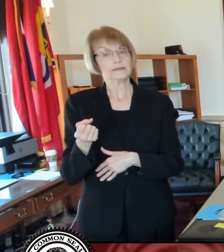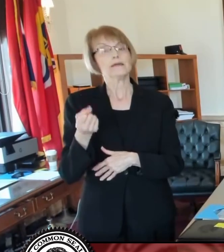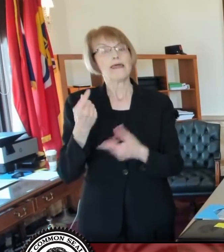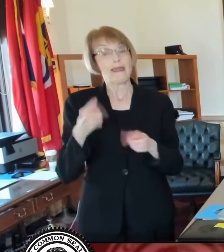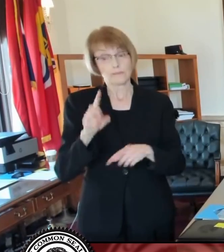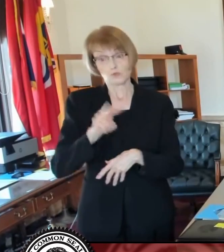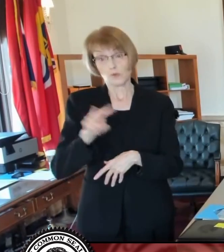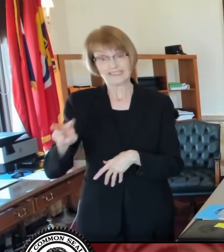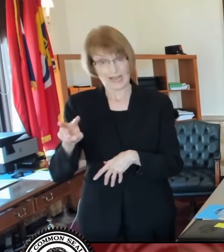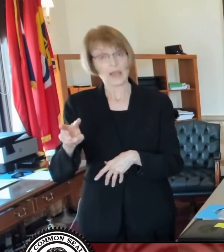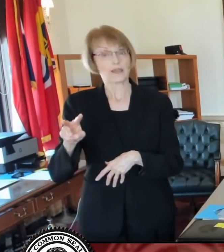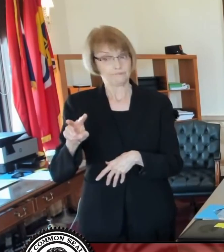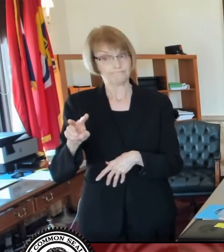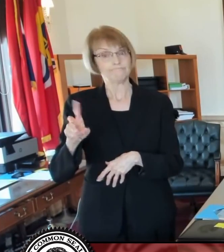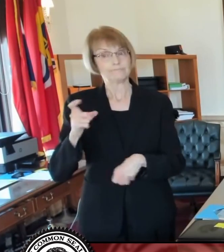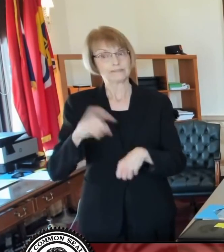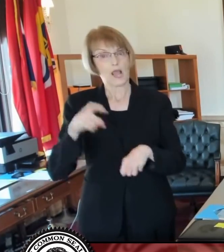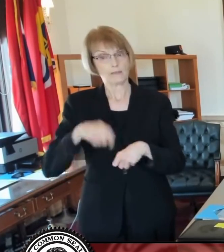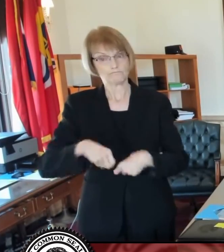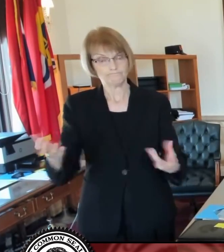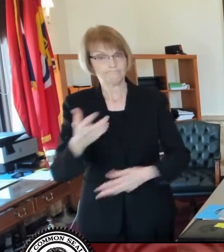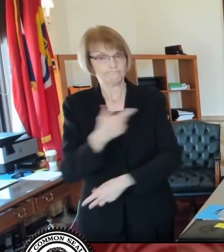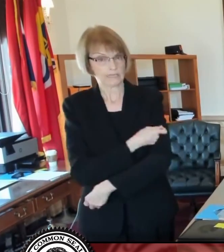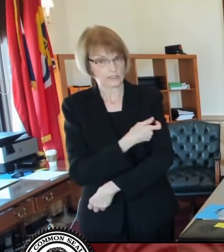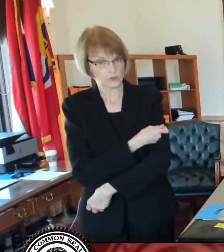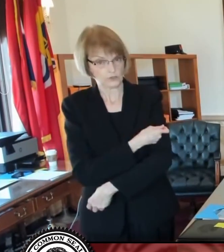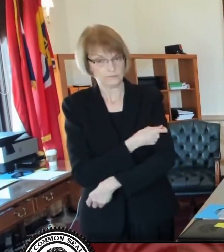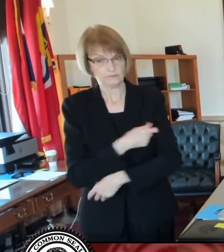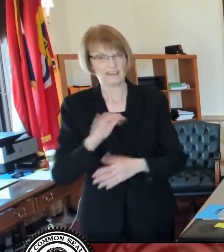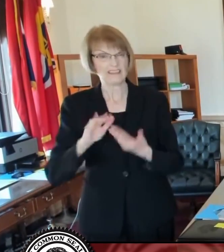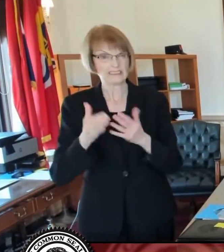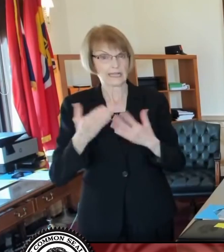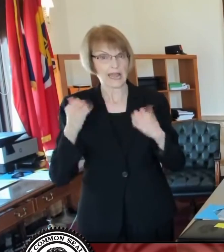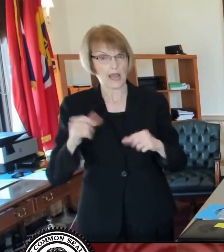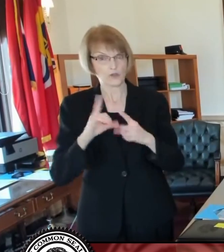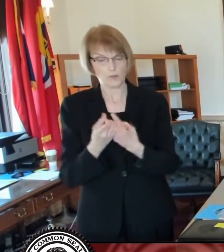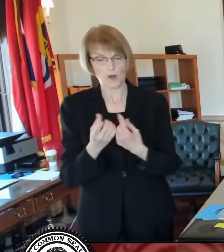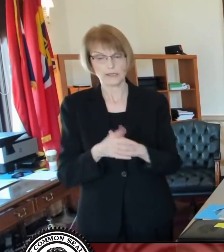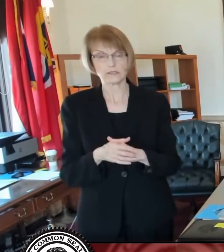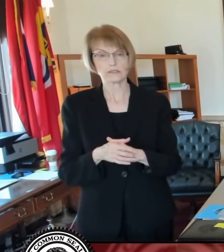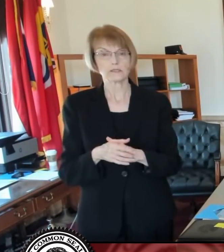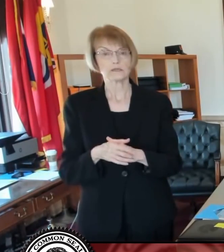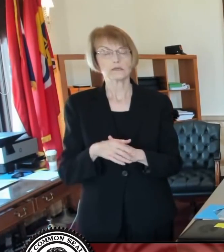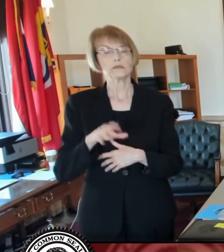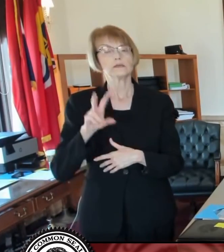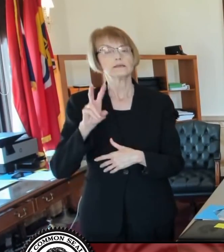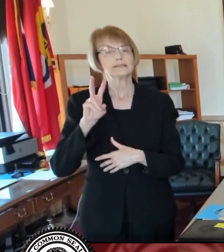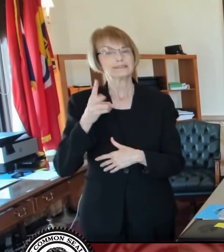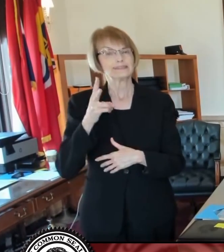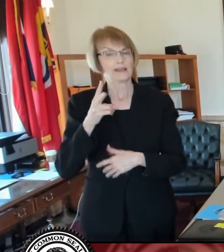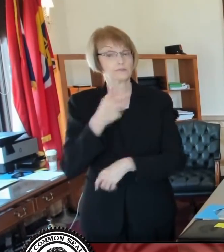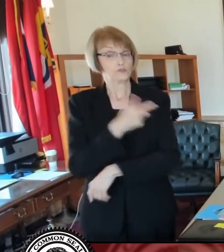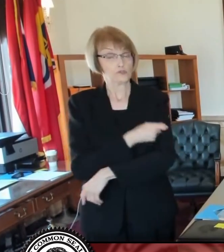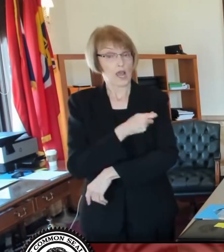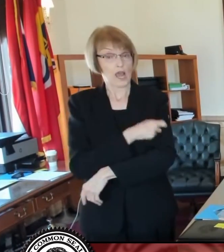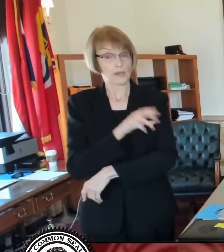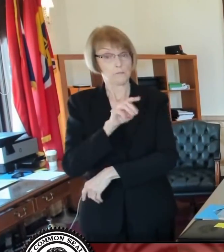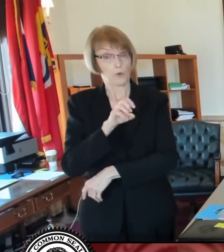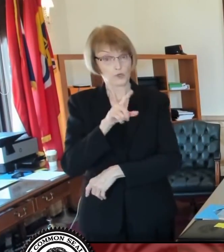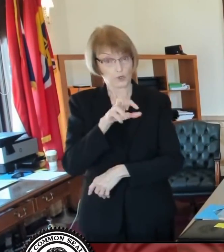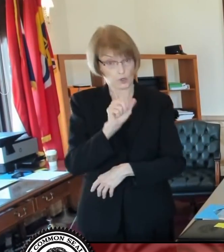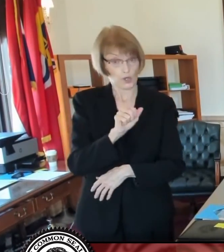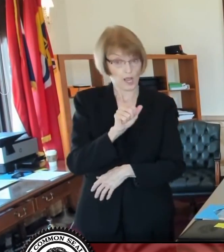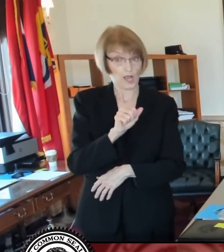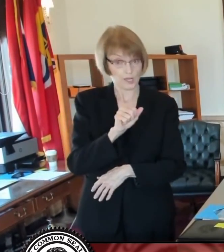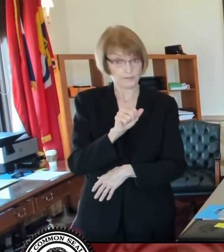health department 22nd vaccination event. We gave second doses of Moderna for people who got their first dose 4